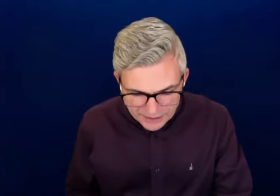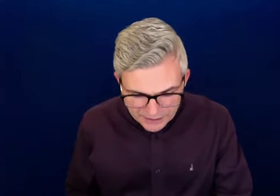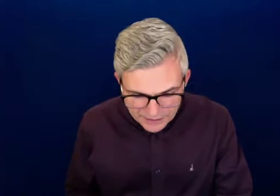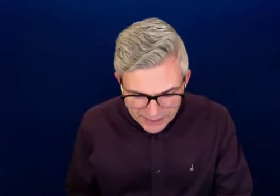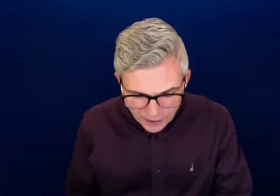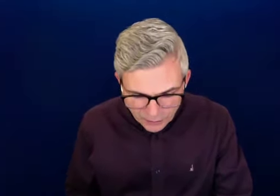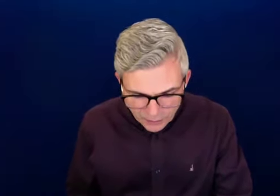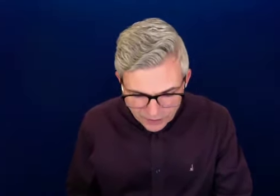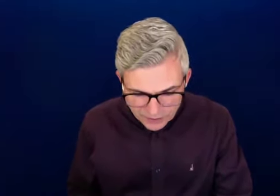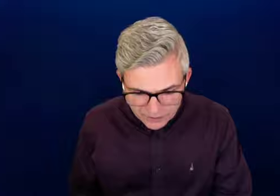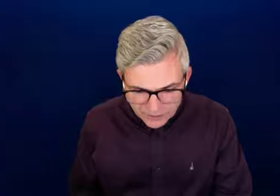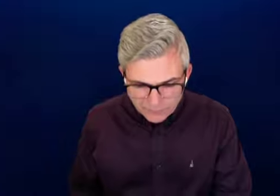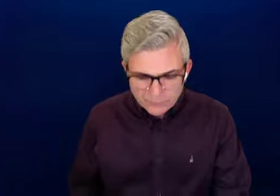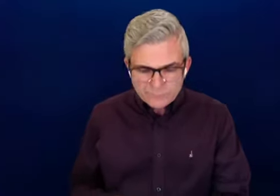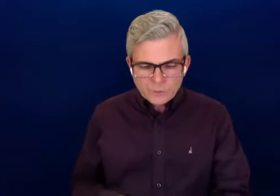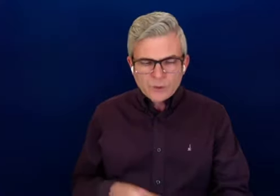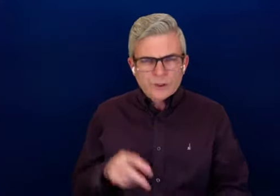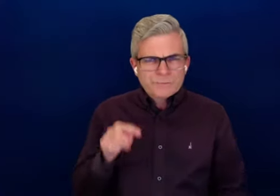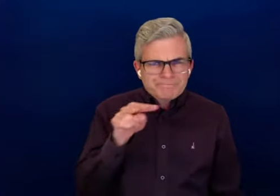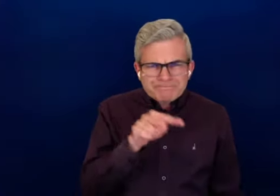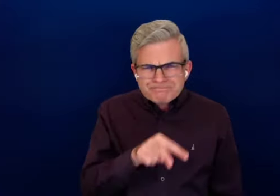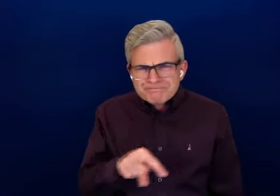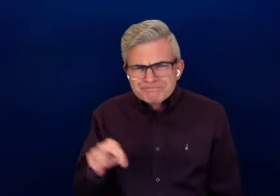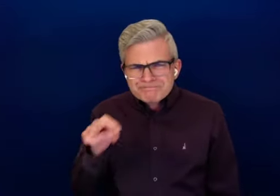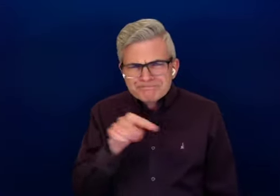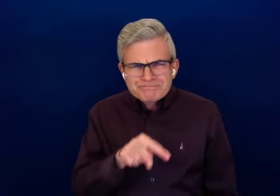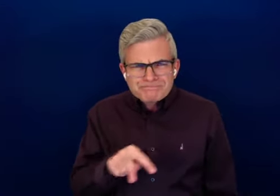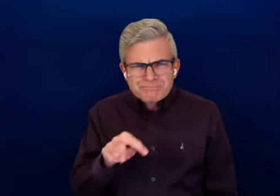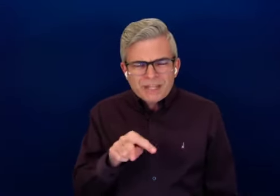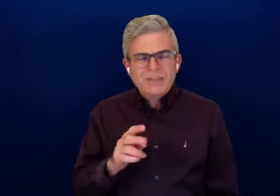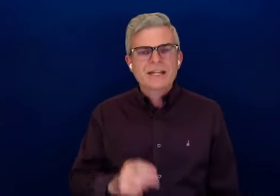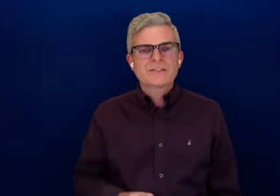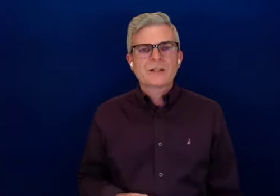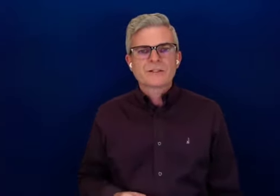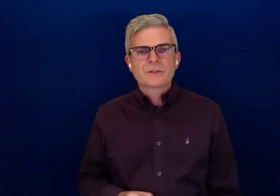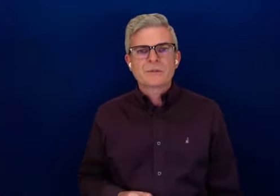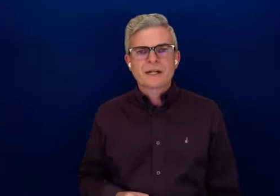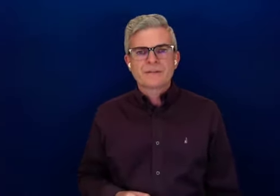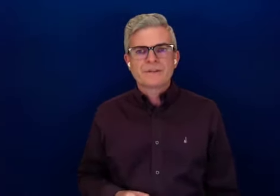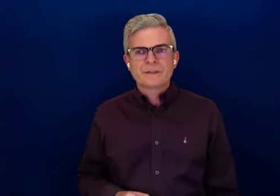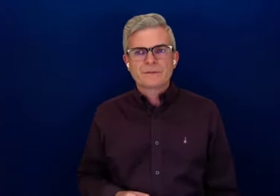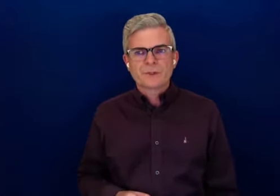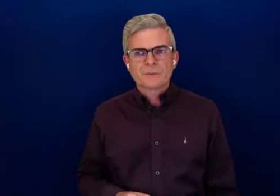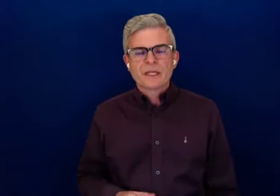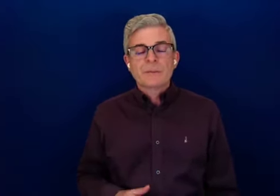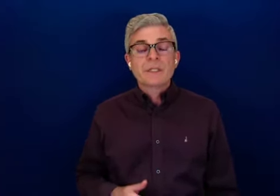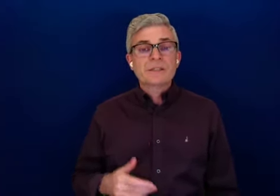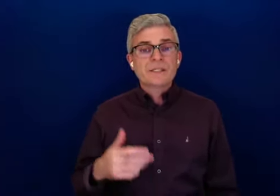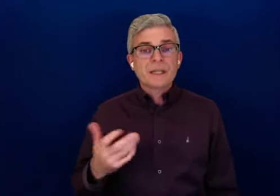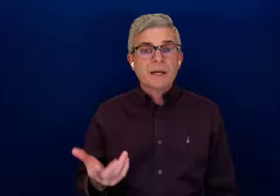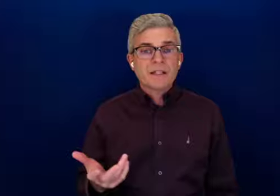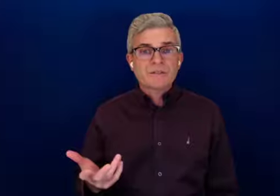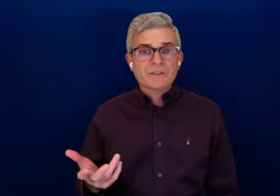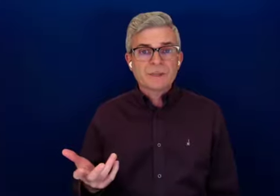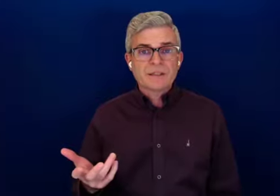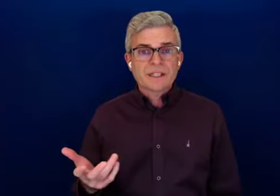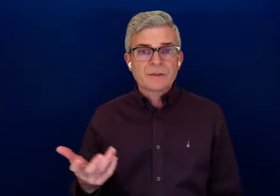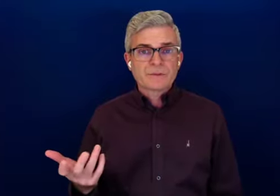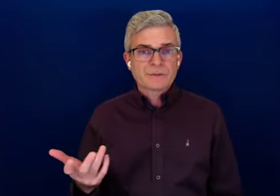Okay, now number four, that's also a modified verb because he might have spent 10 or